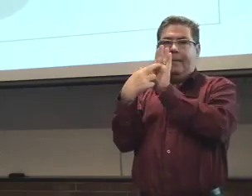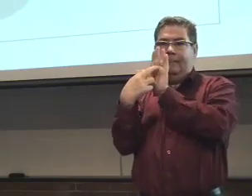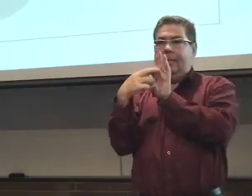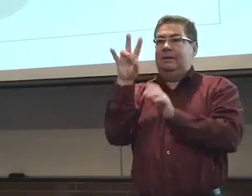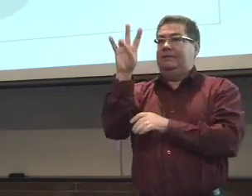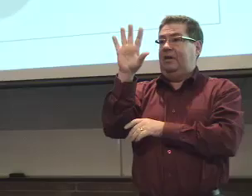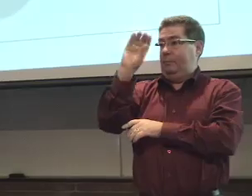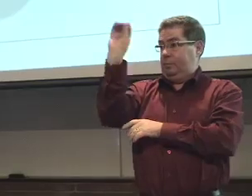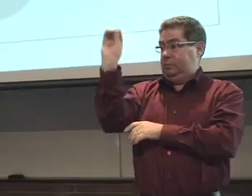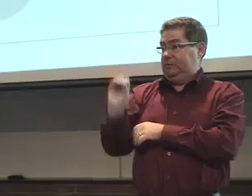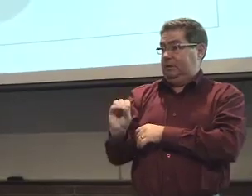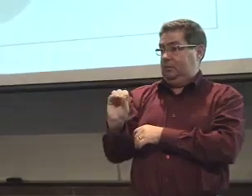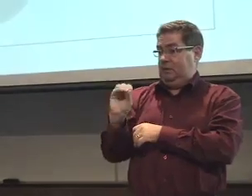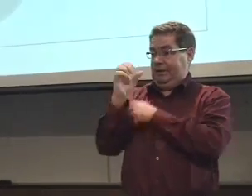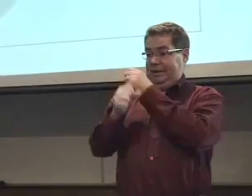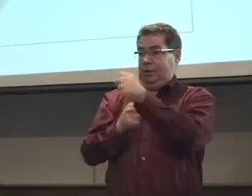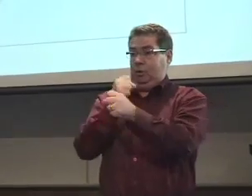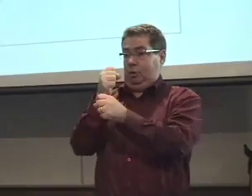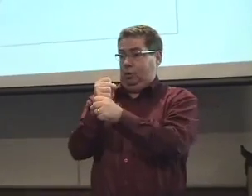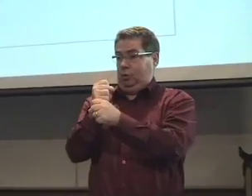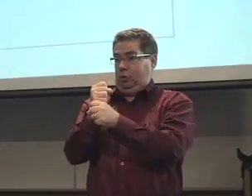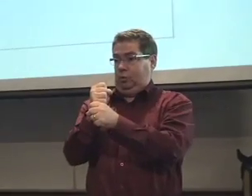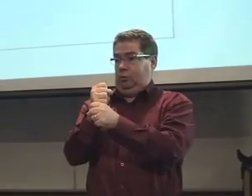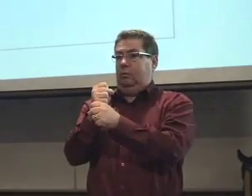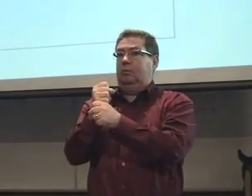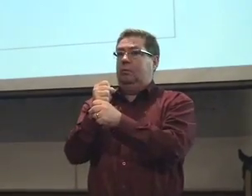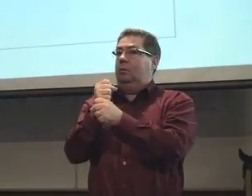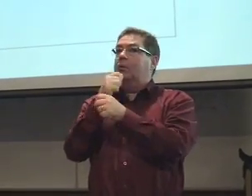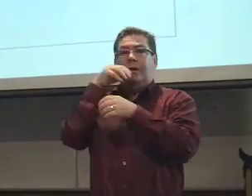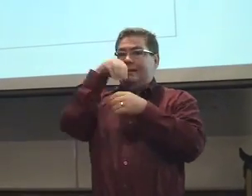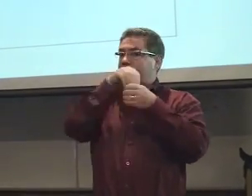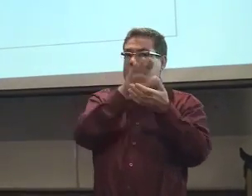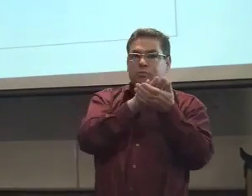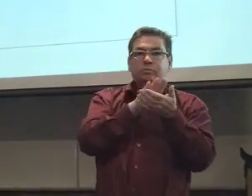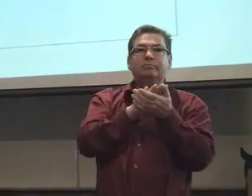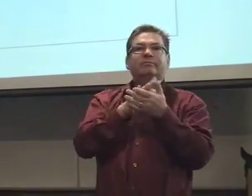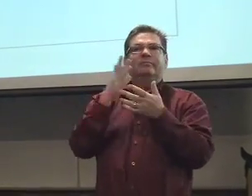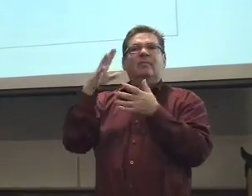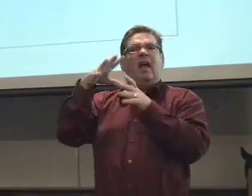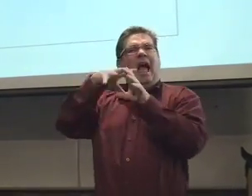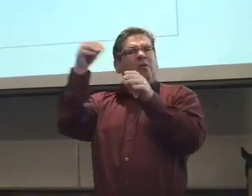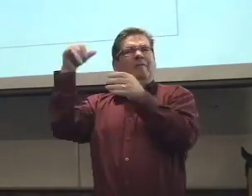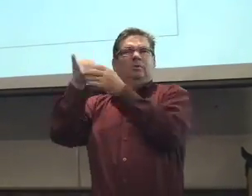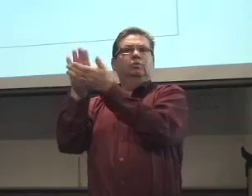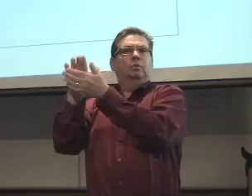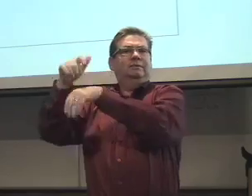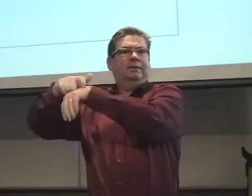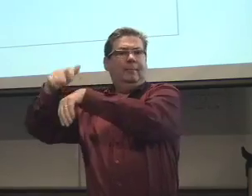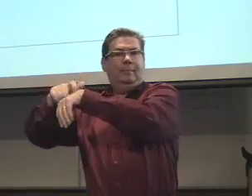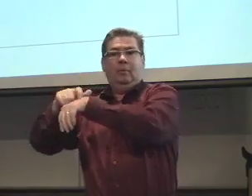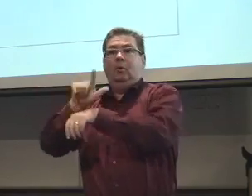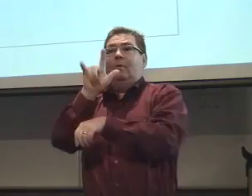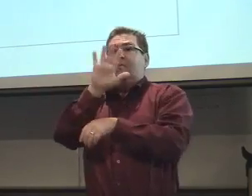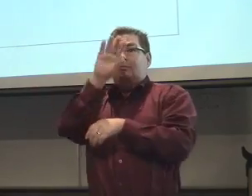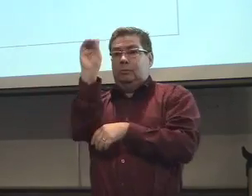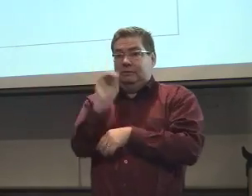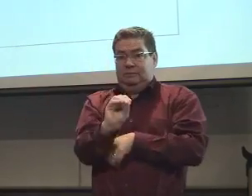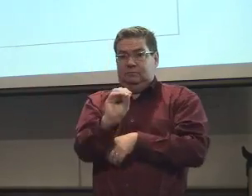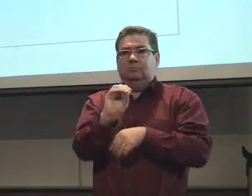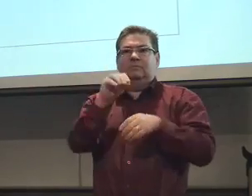75% of that time is spent outside of school. Other activities, sleeping, whatever. 25% of that time is in school. So